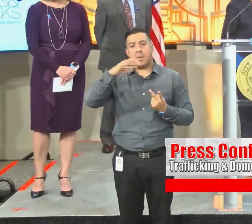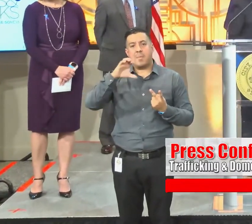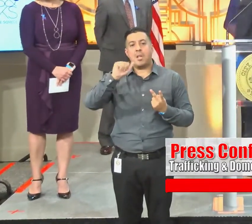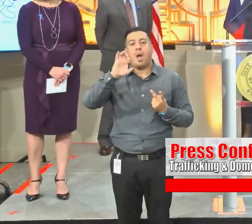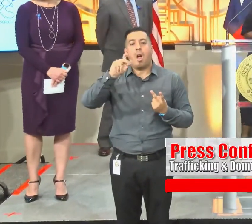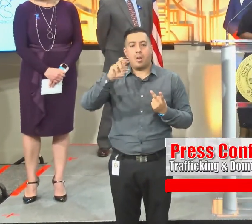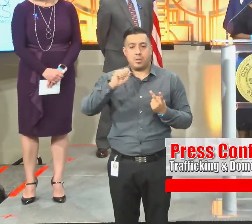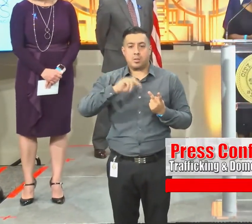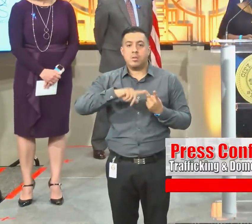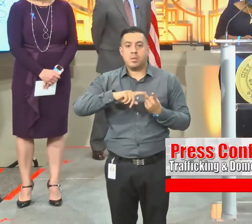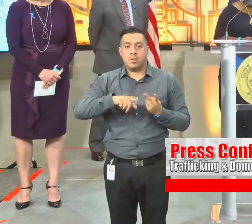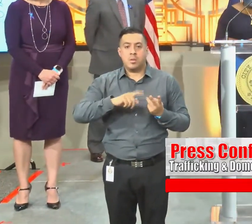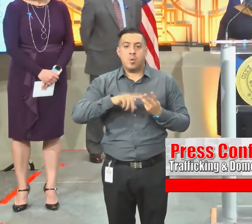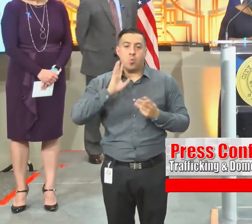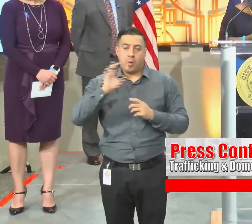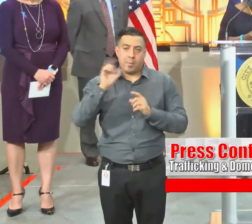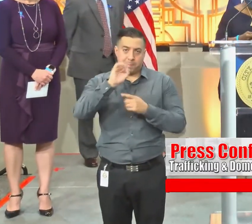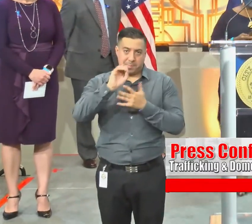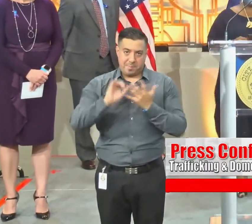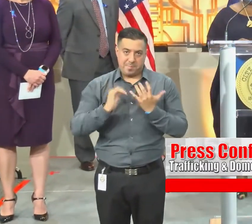Peacocks.